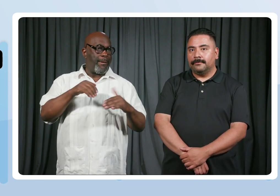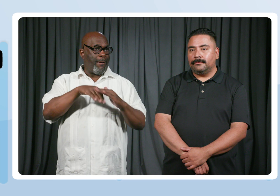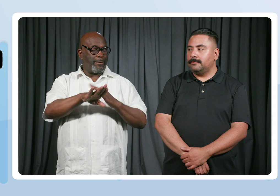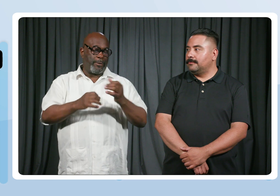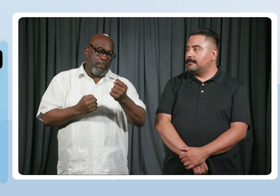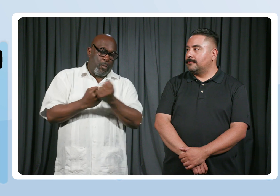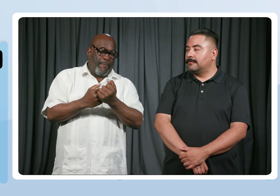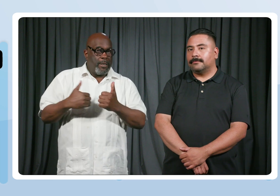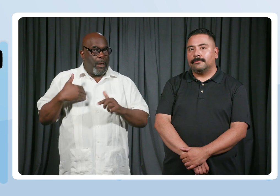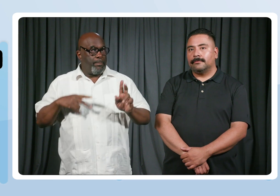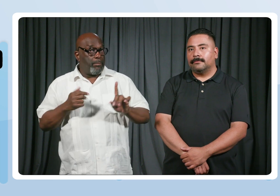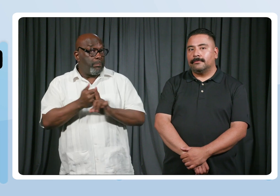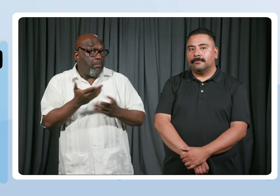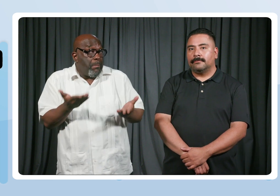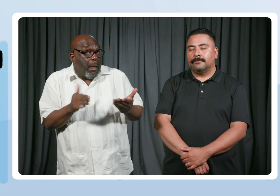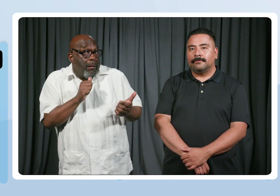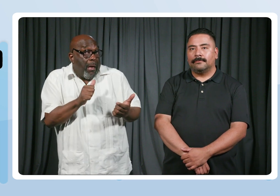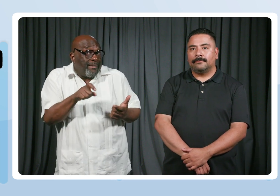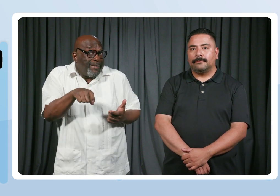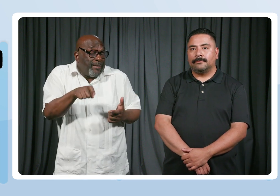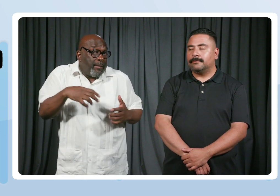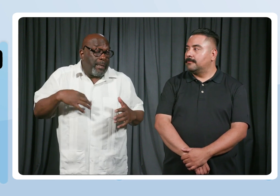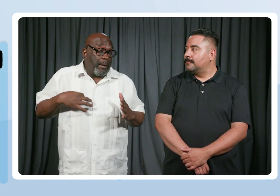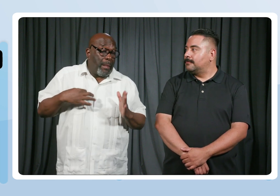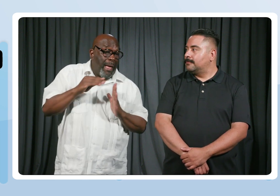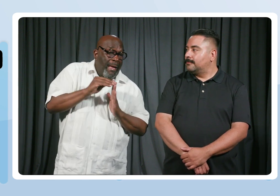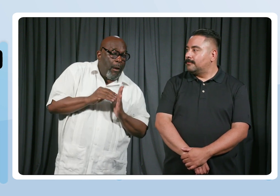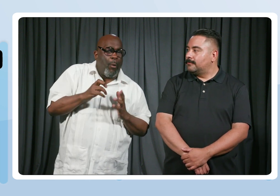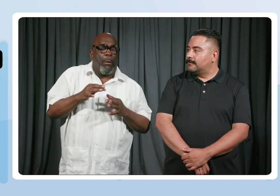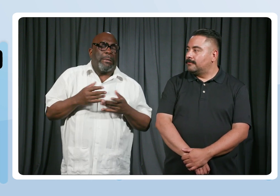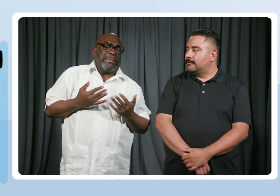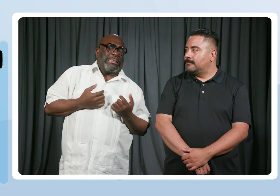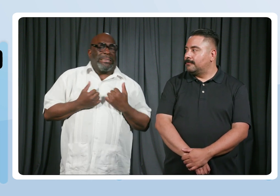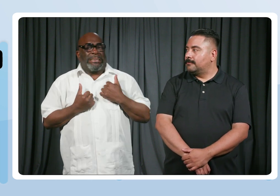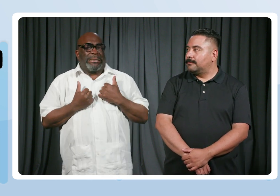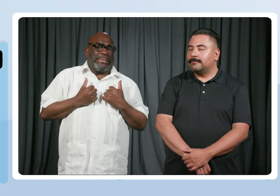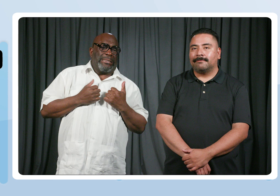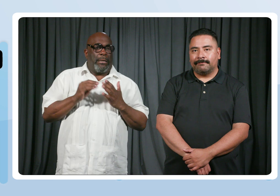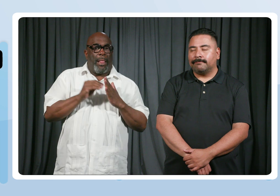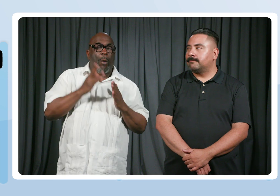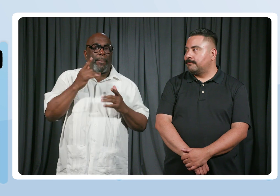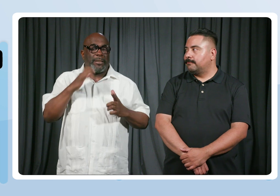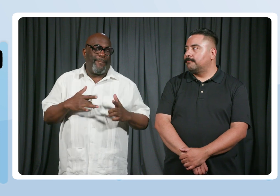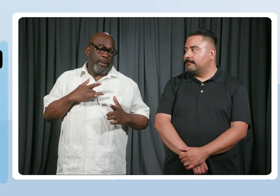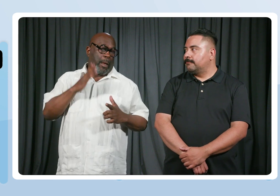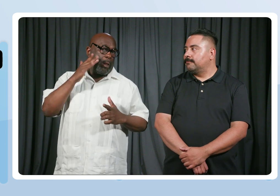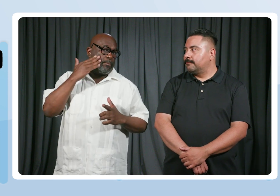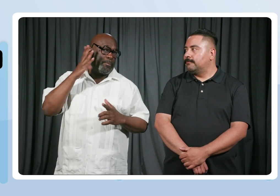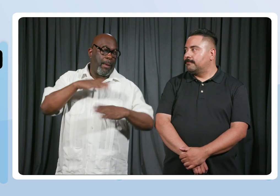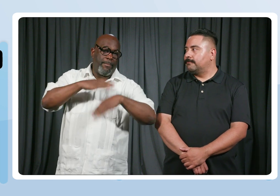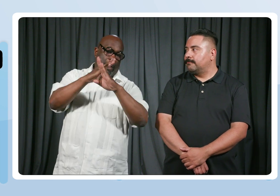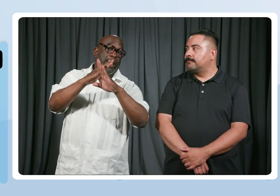young people who might not necessarily apply or they might hesitate to apply because they think there are barriers to them being placed.